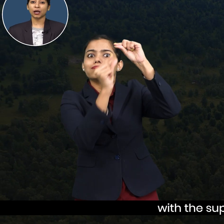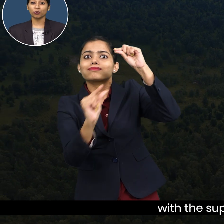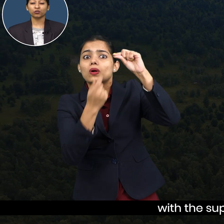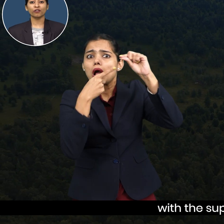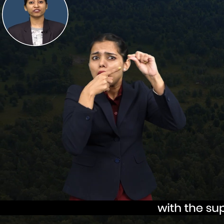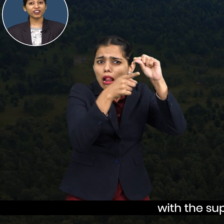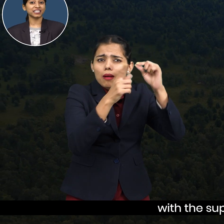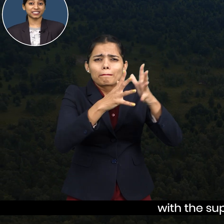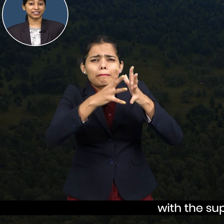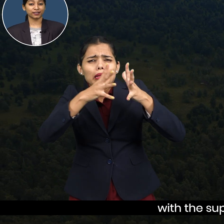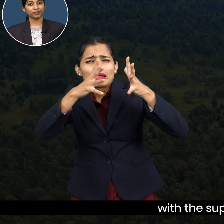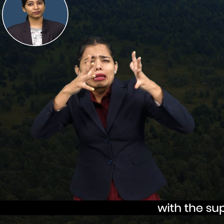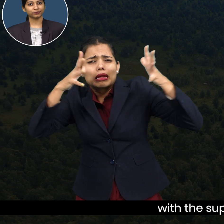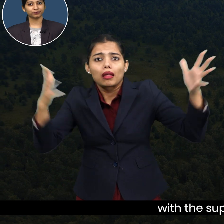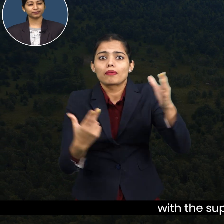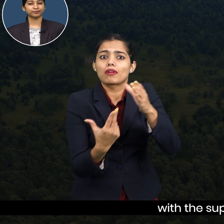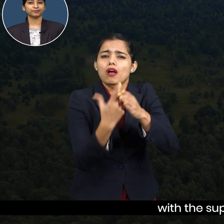with the support of trees.